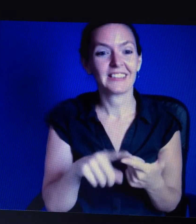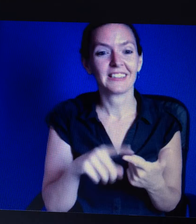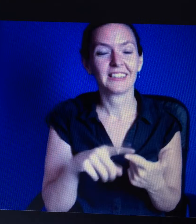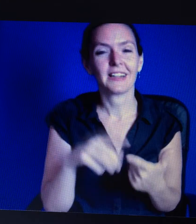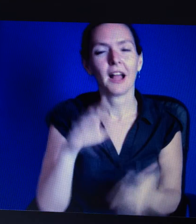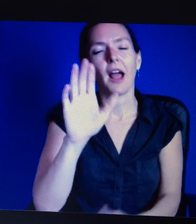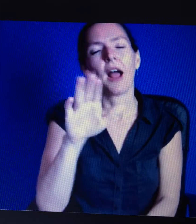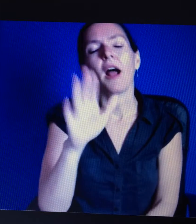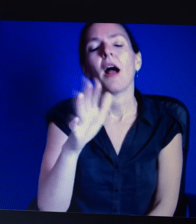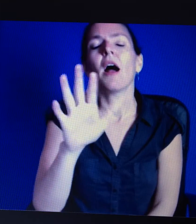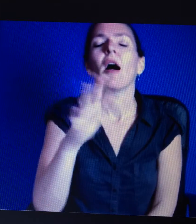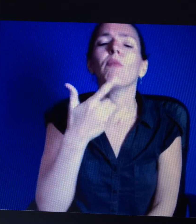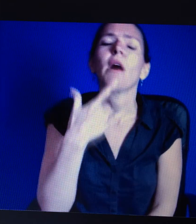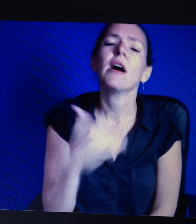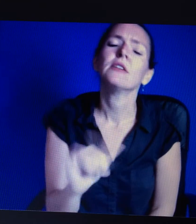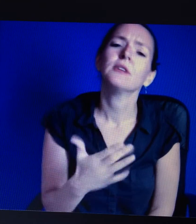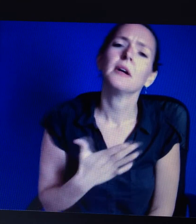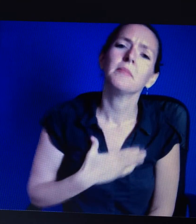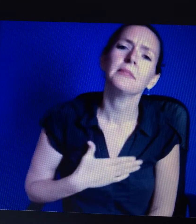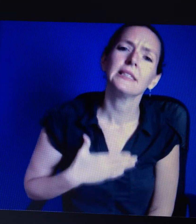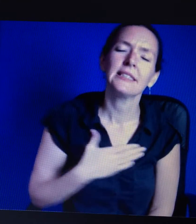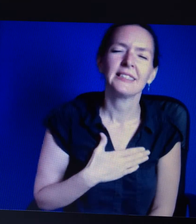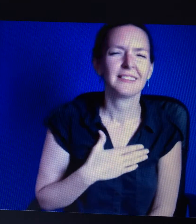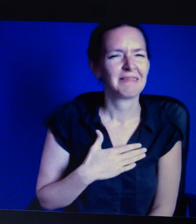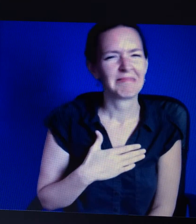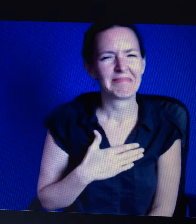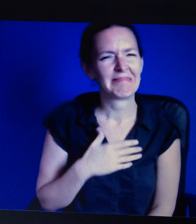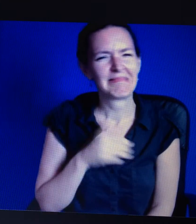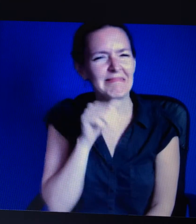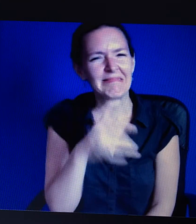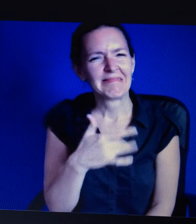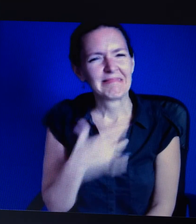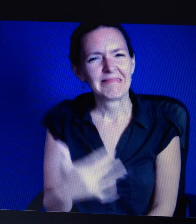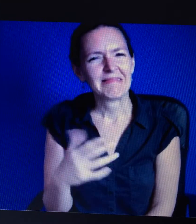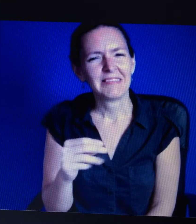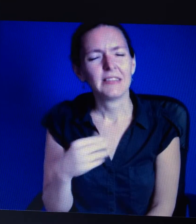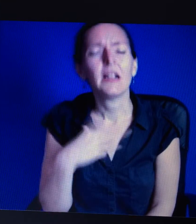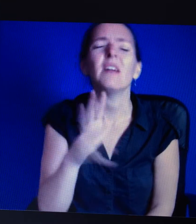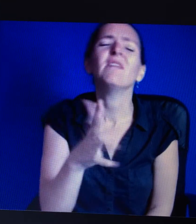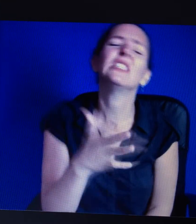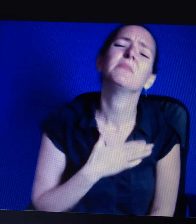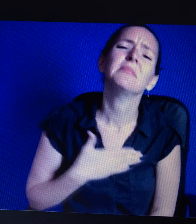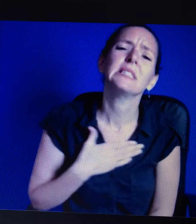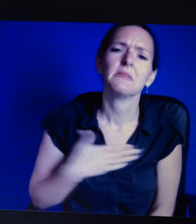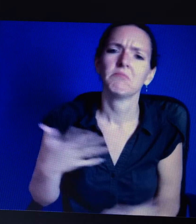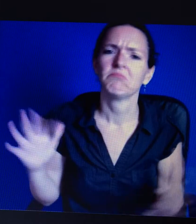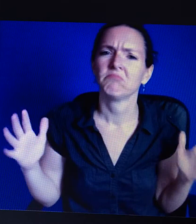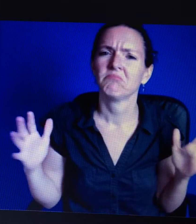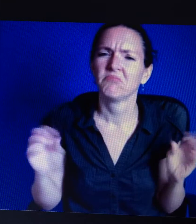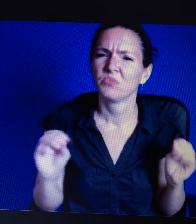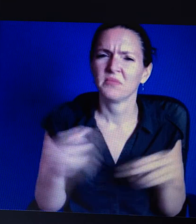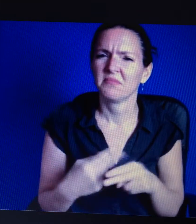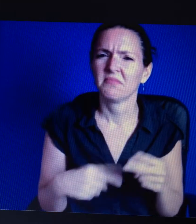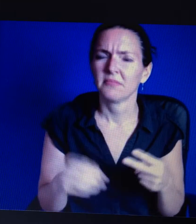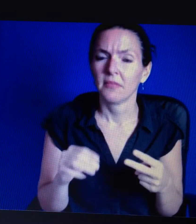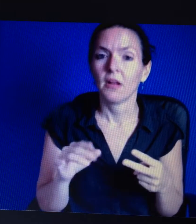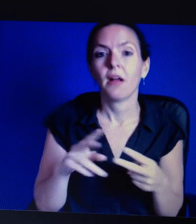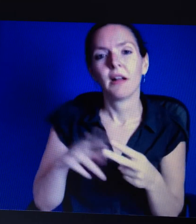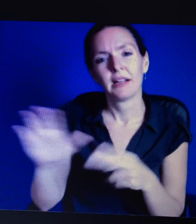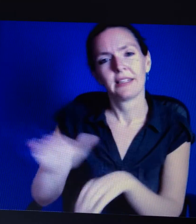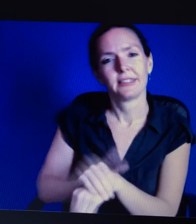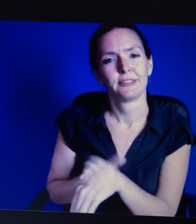Oh my, oh, I cannot believe you. Oh, can you do this for me? Please, please, please tell